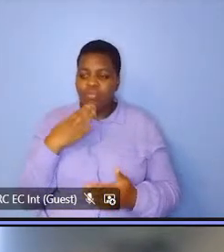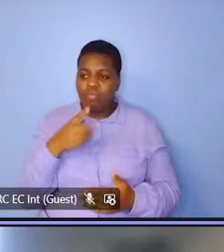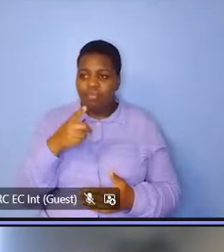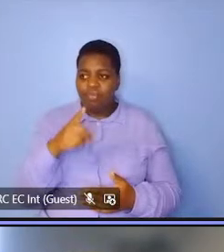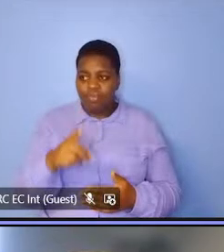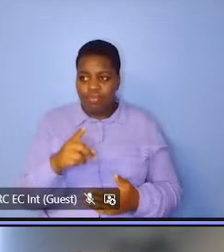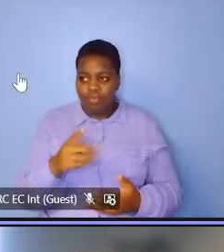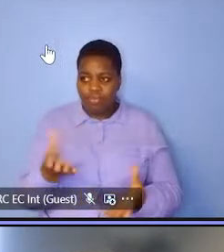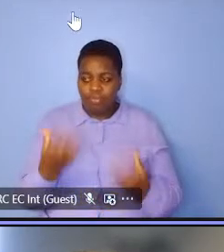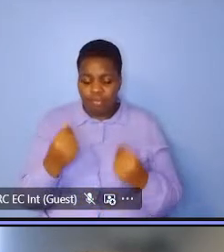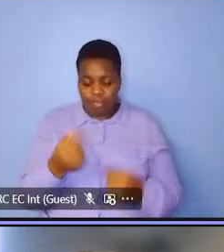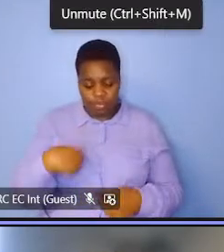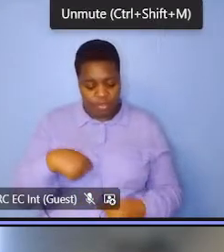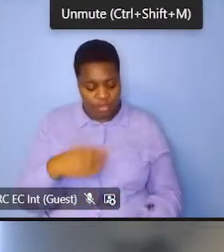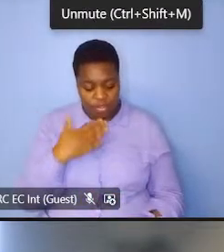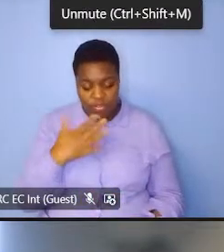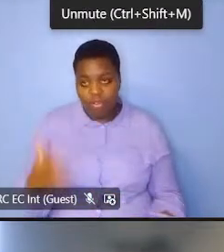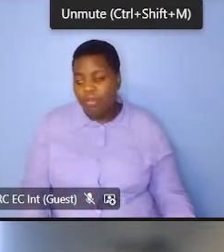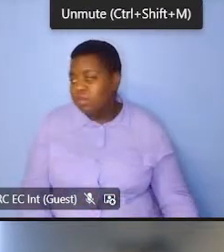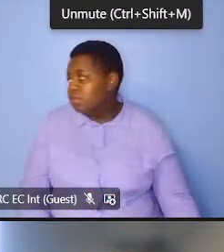for having us. Thank you so much.